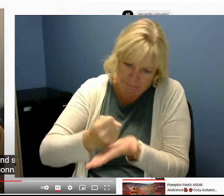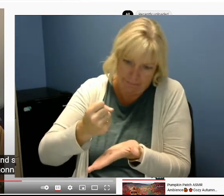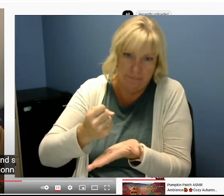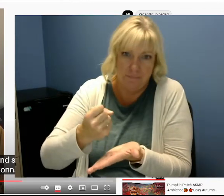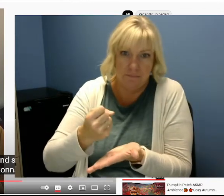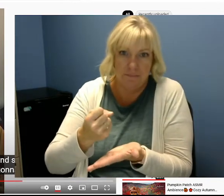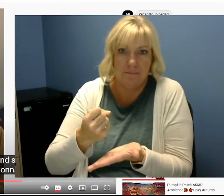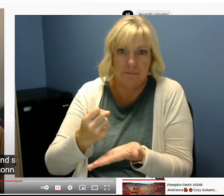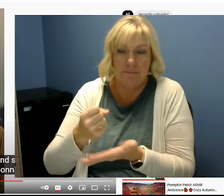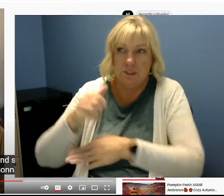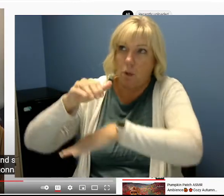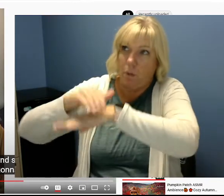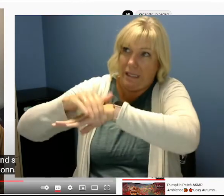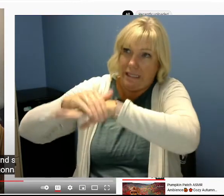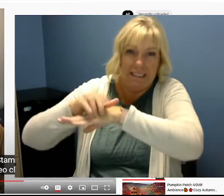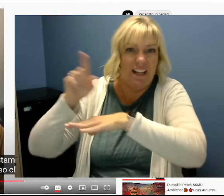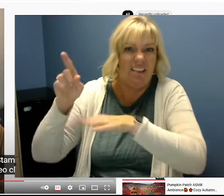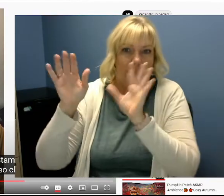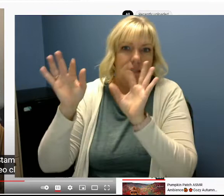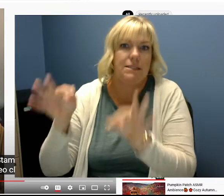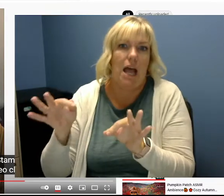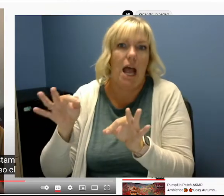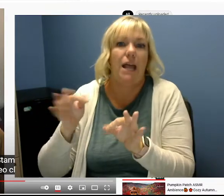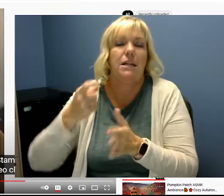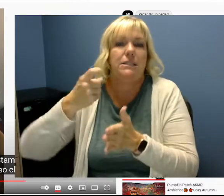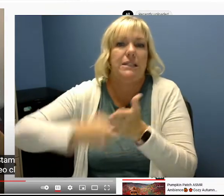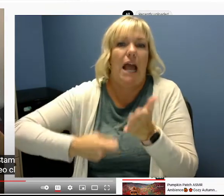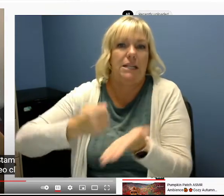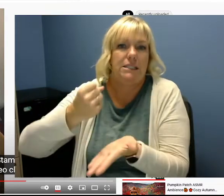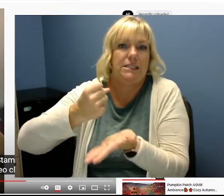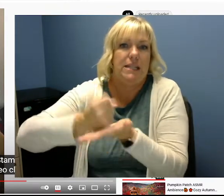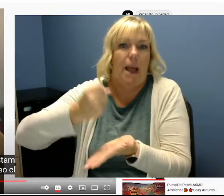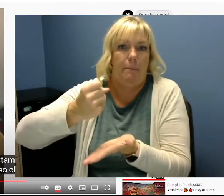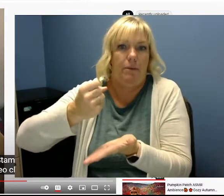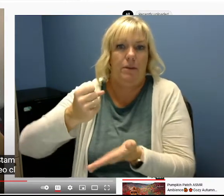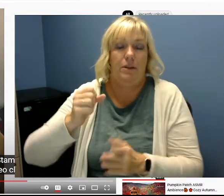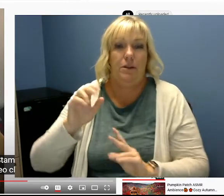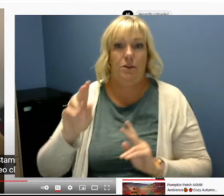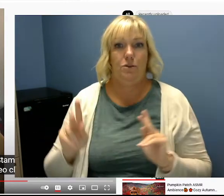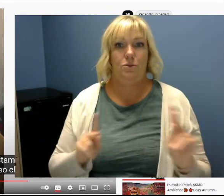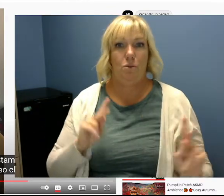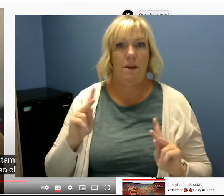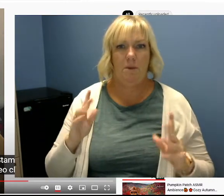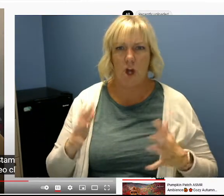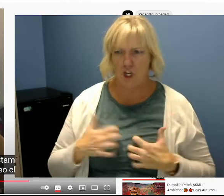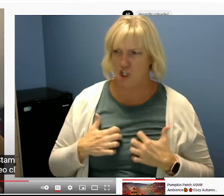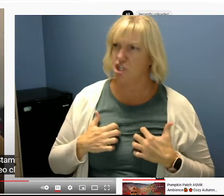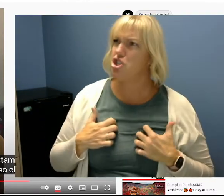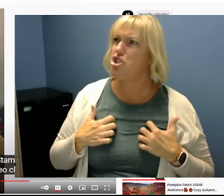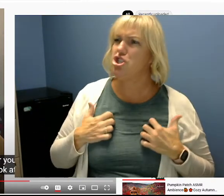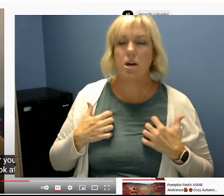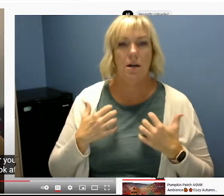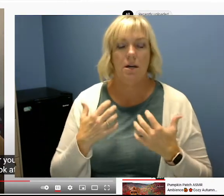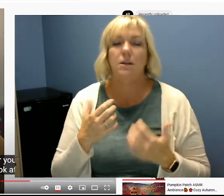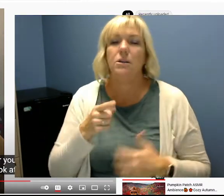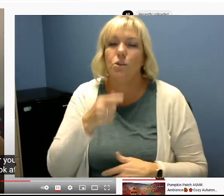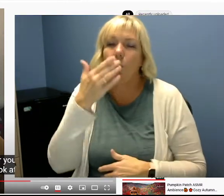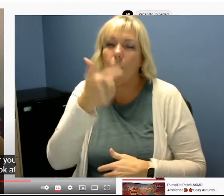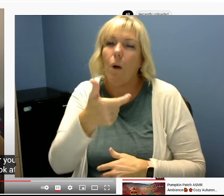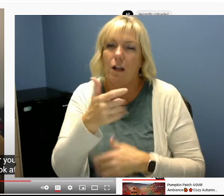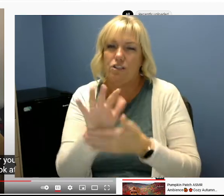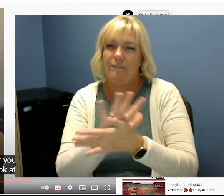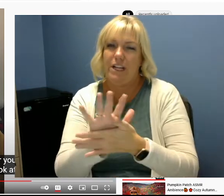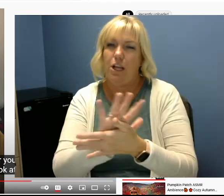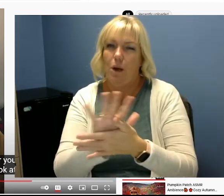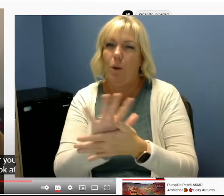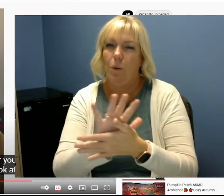the next thing you're going to look at, is the responses to the Stamp Act. And again, there's a great video clip that's going to highlight that for